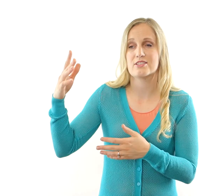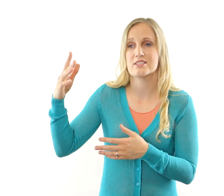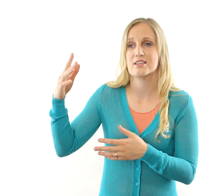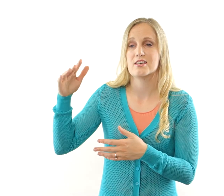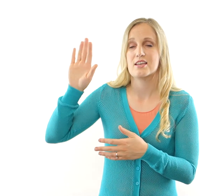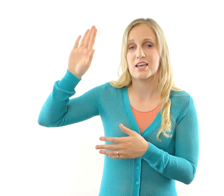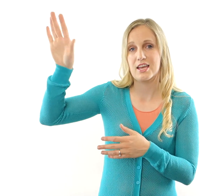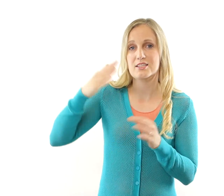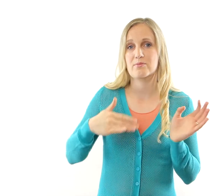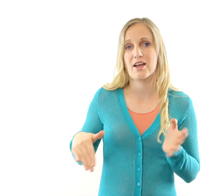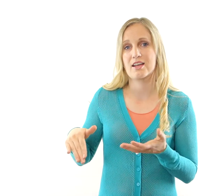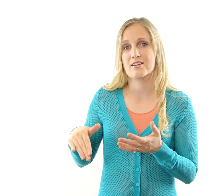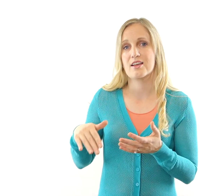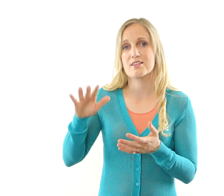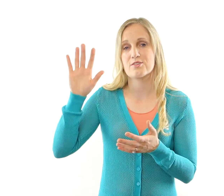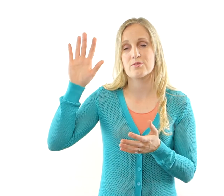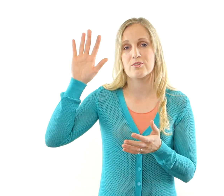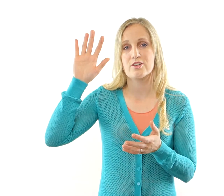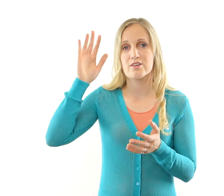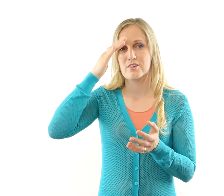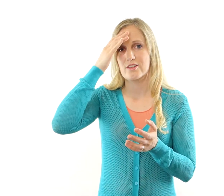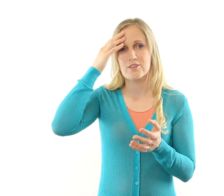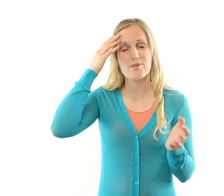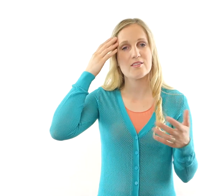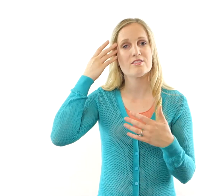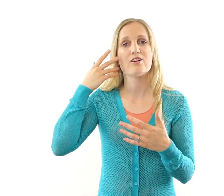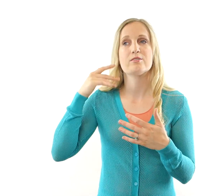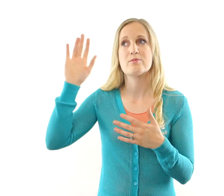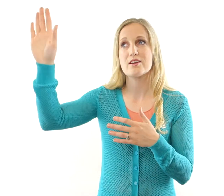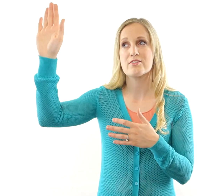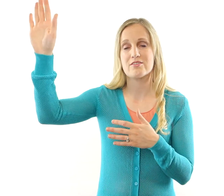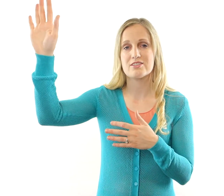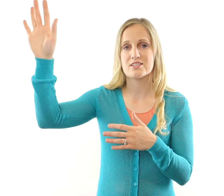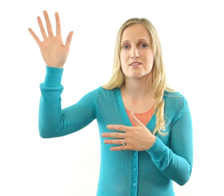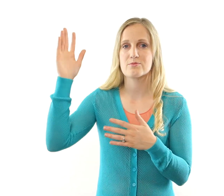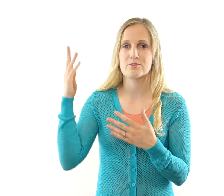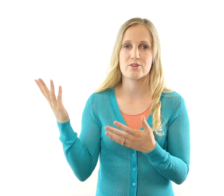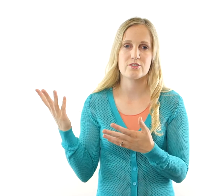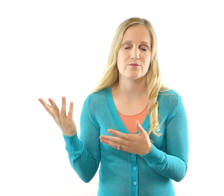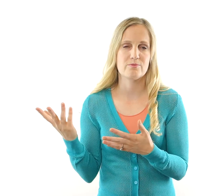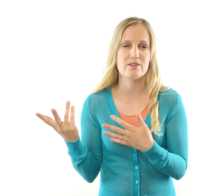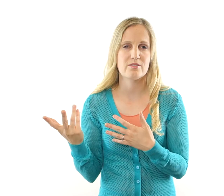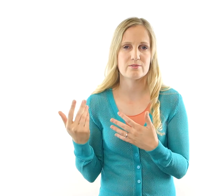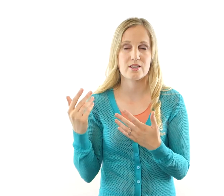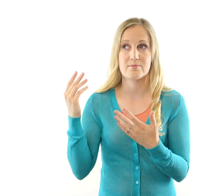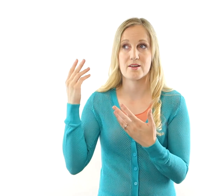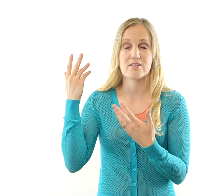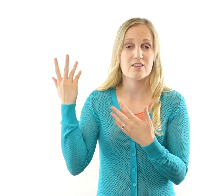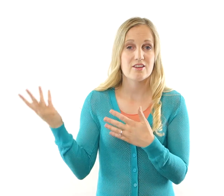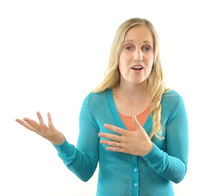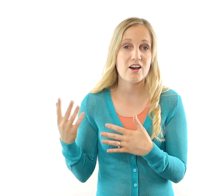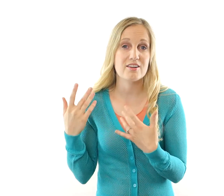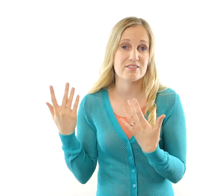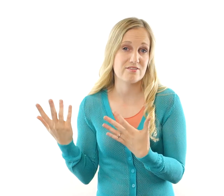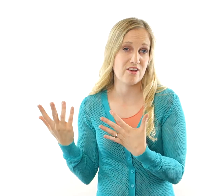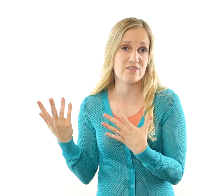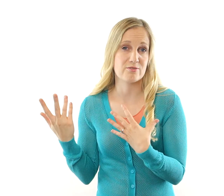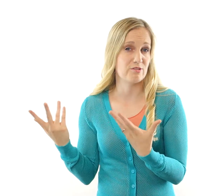referenced His plan, and so throughout the song, whenever you reference this, we know what we're talking about: God, Heavenly Father, or the